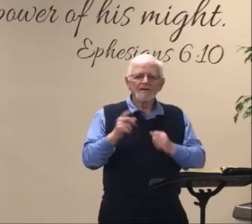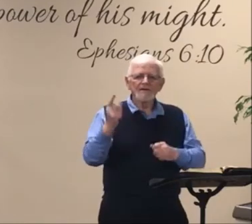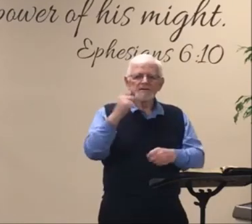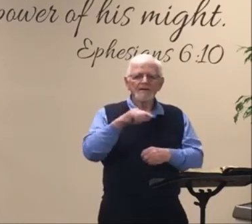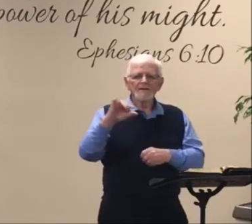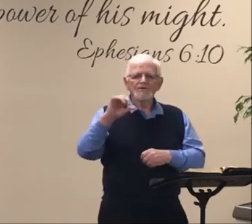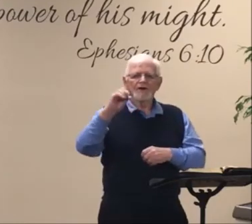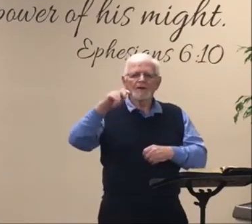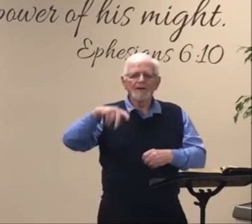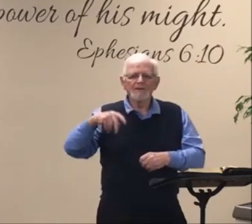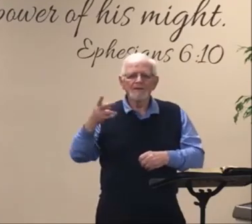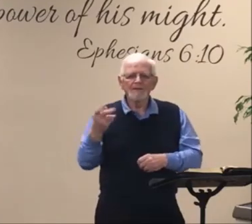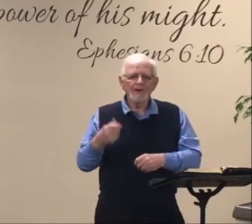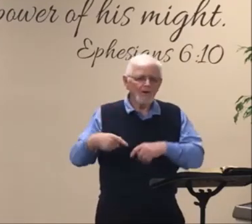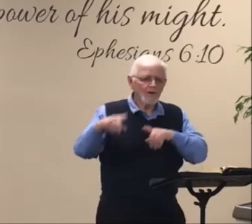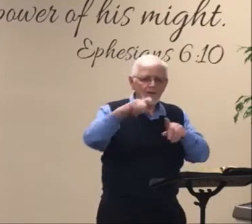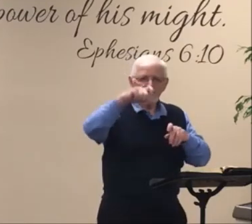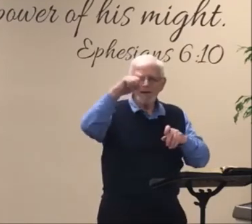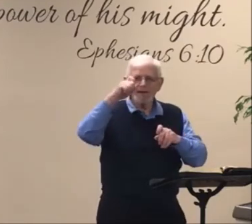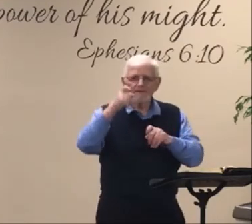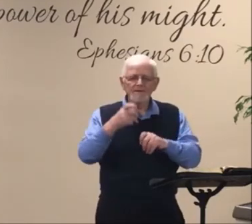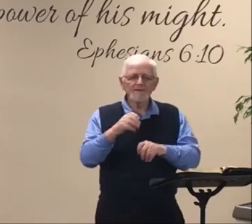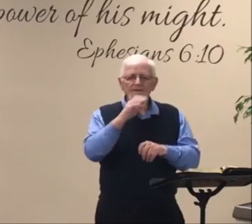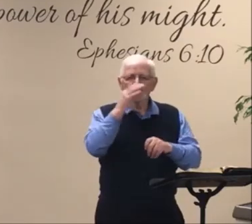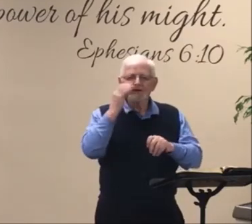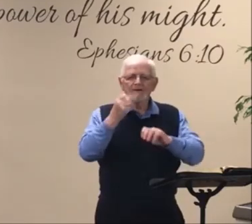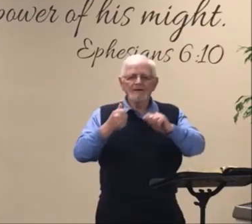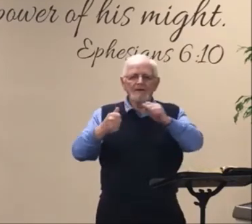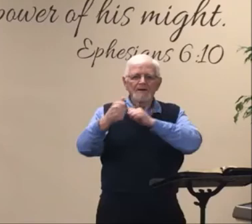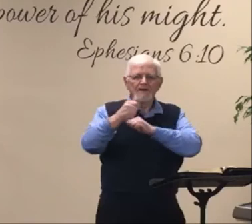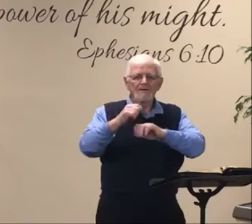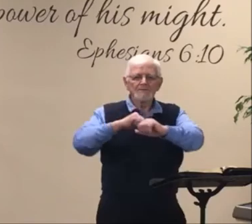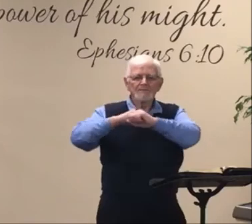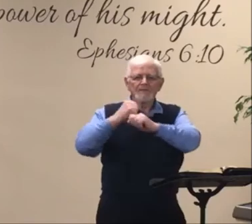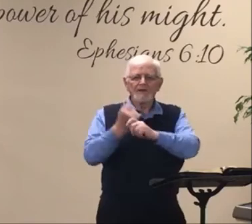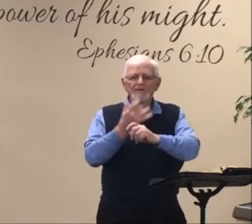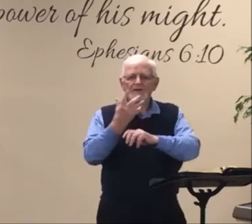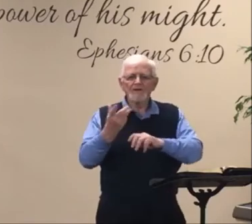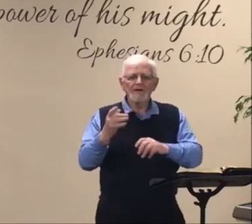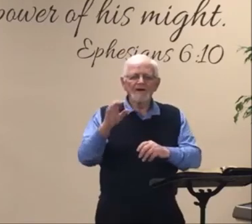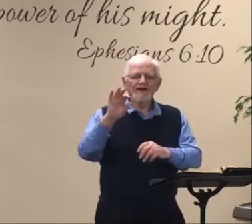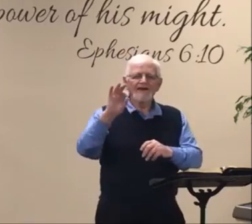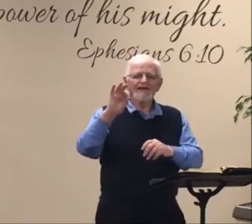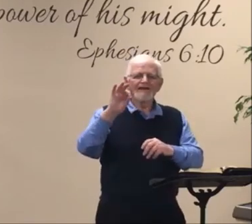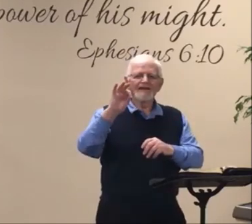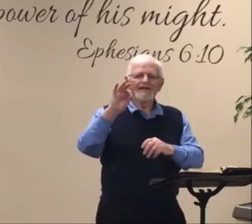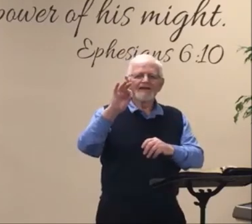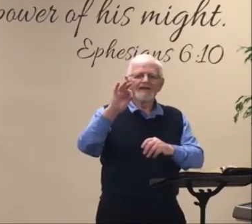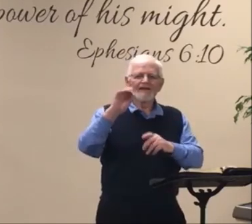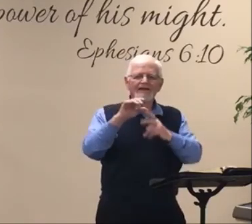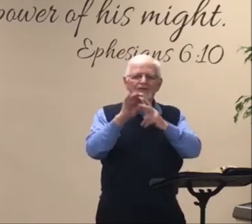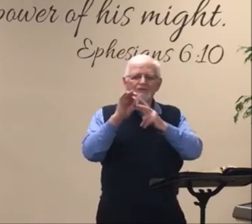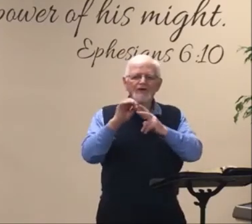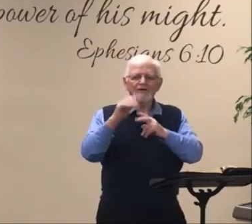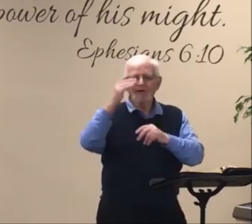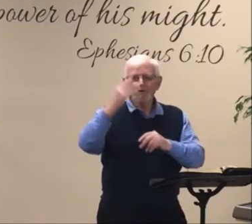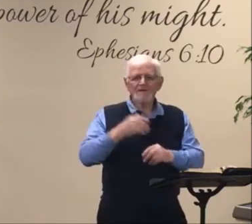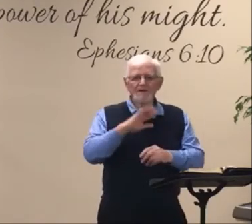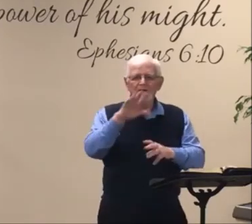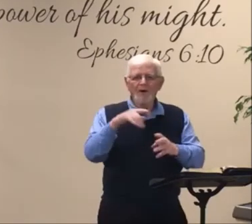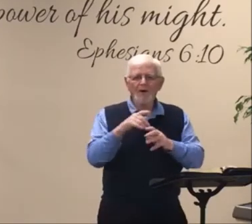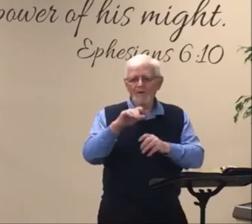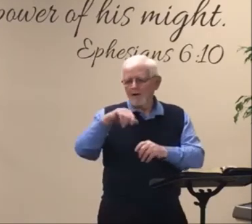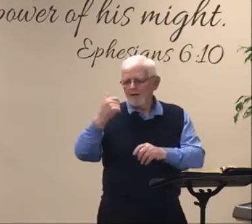Joseph, that went to Egypt, got ahead of the famine, protected everybody. His favorite son, the one that all of his children